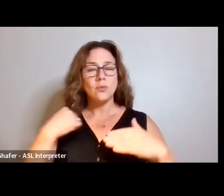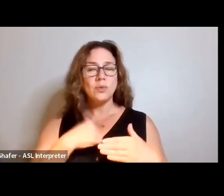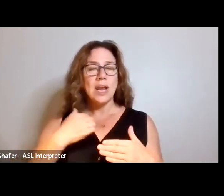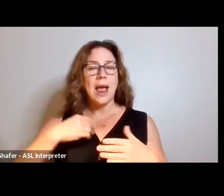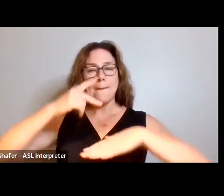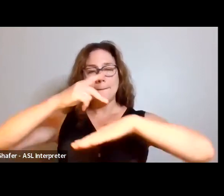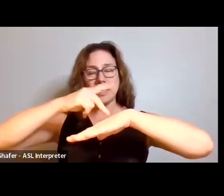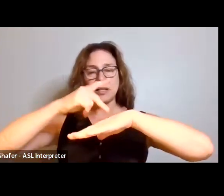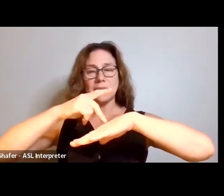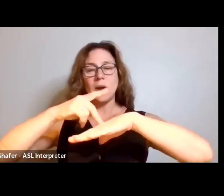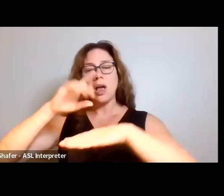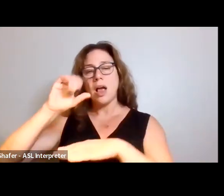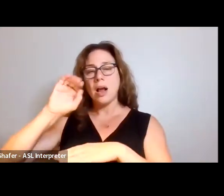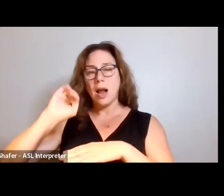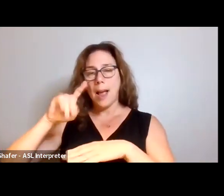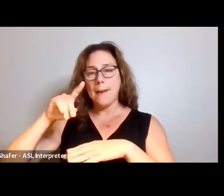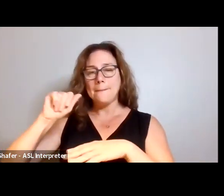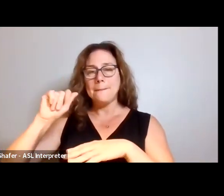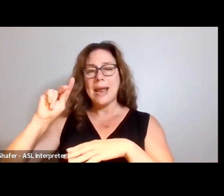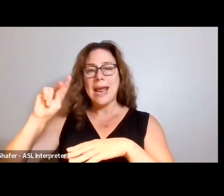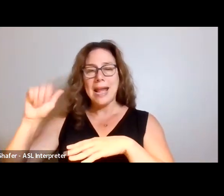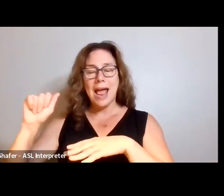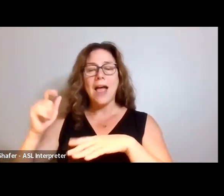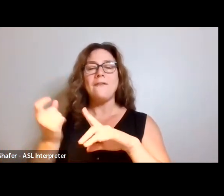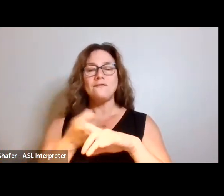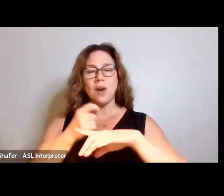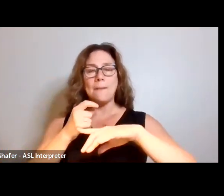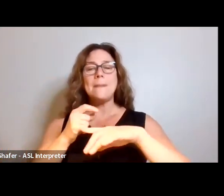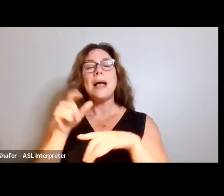Principal Campana from Peninsula.